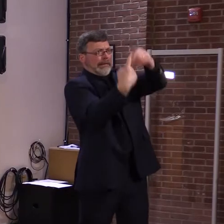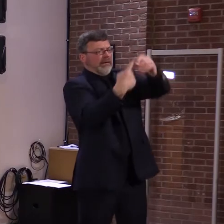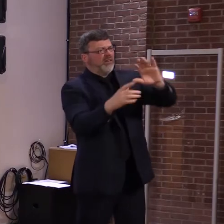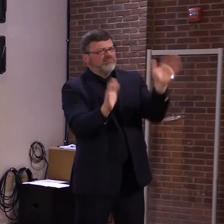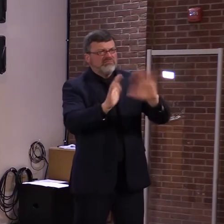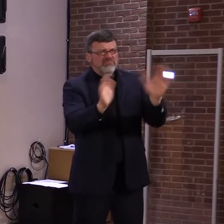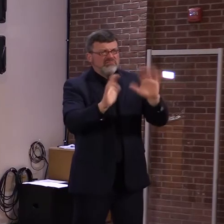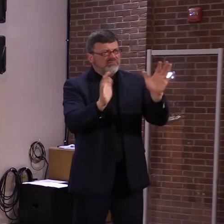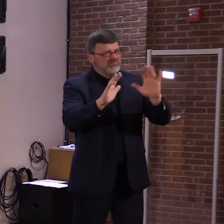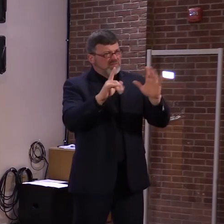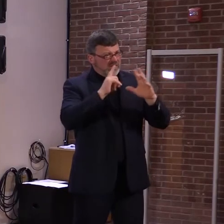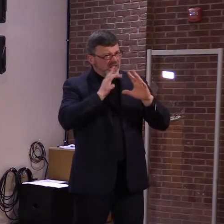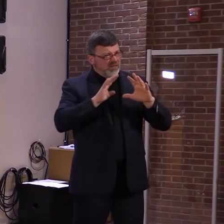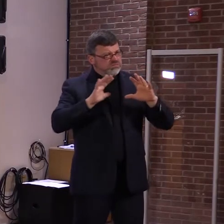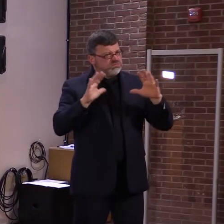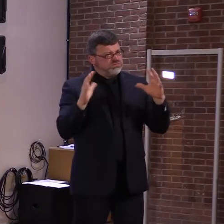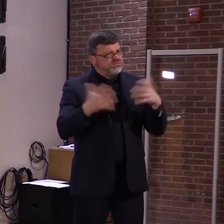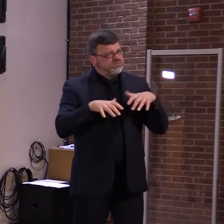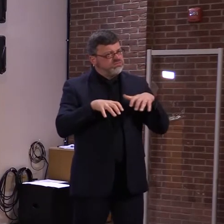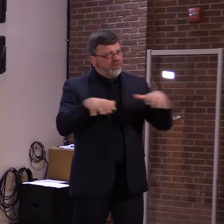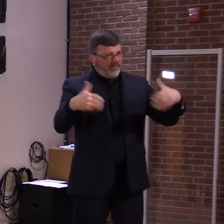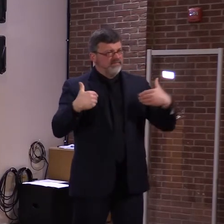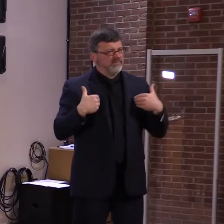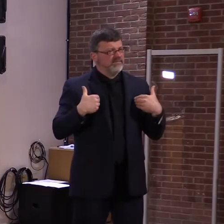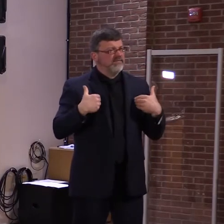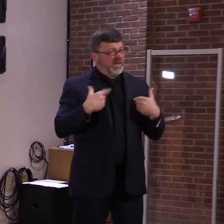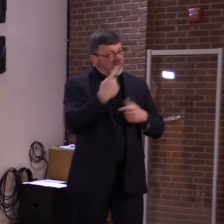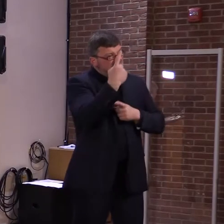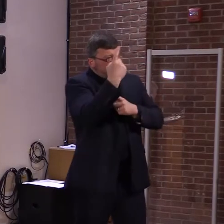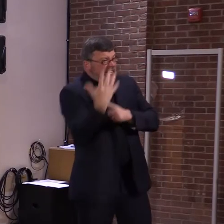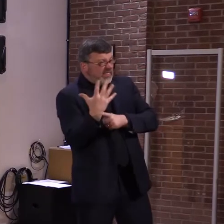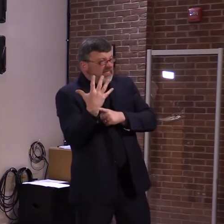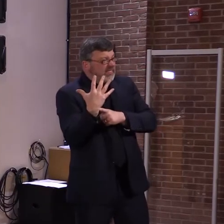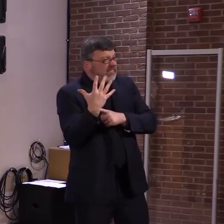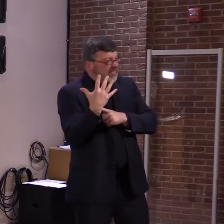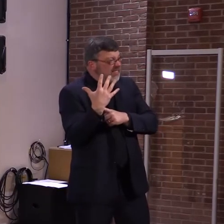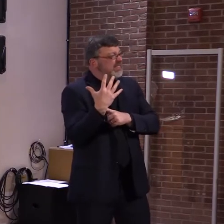1-800-273-8255. You can text the Crisis Text Line at